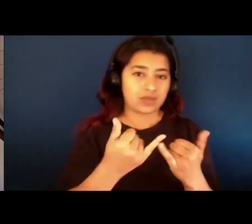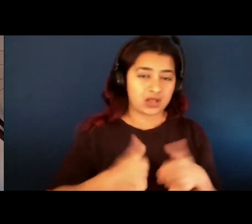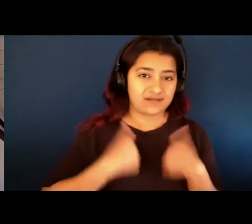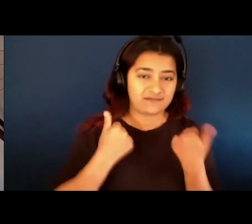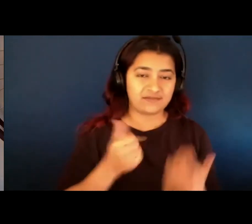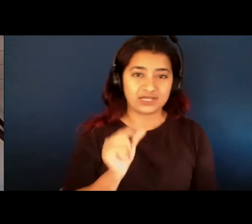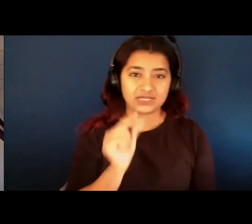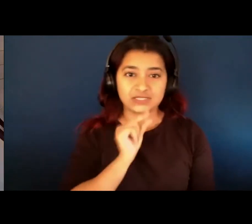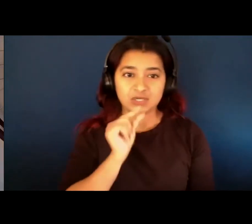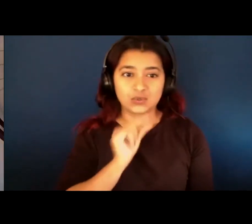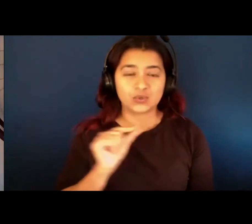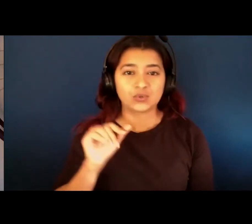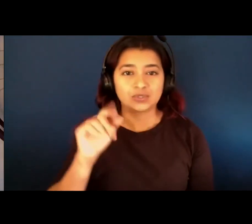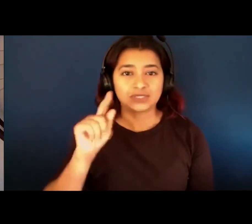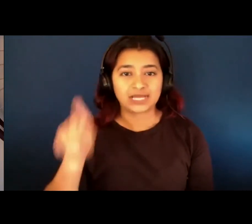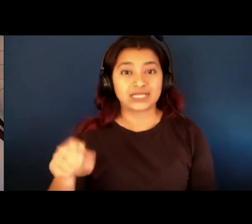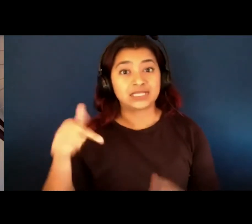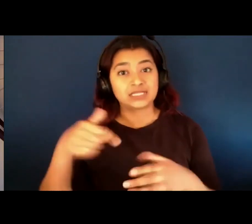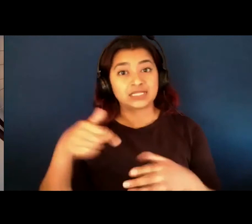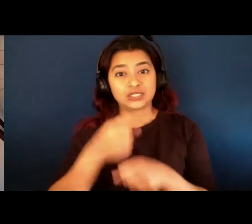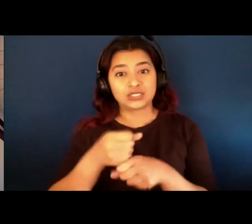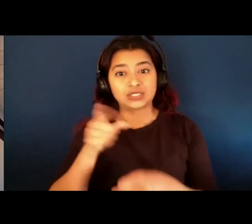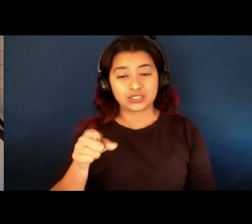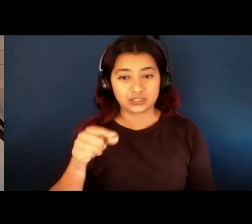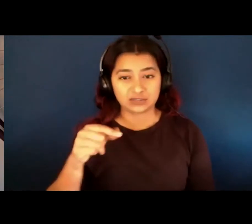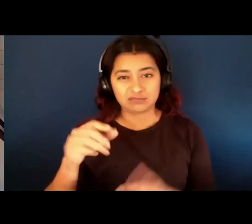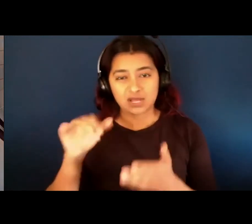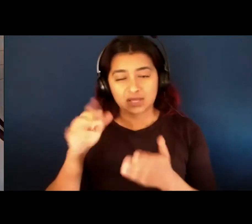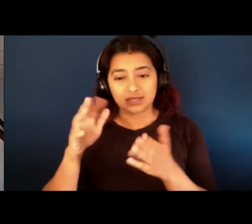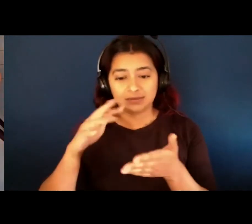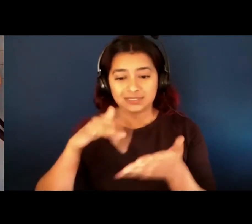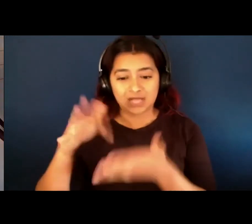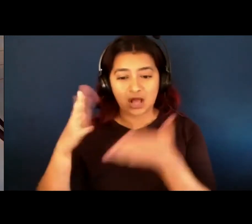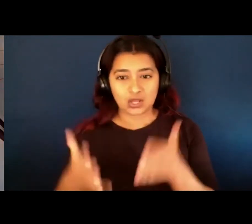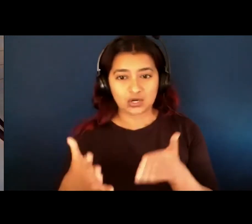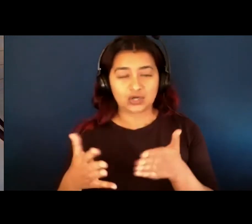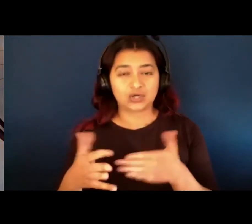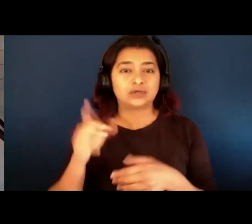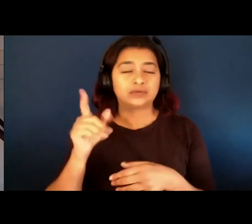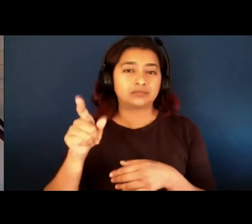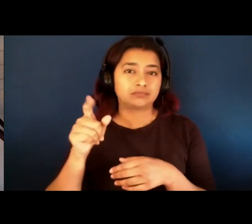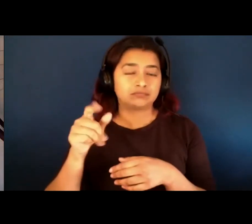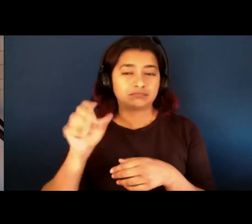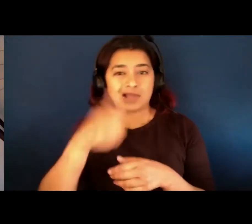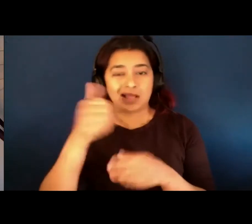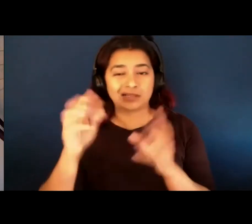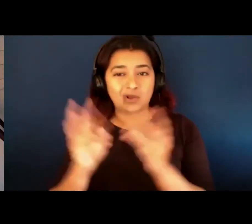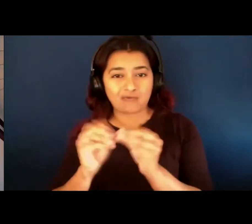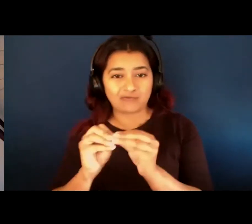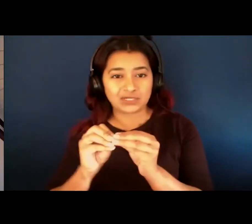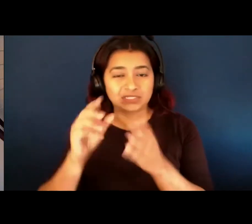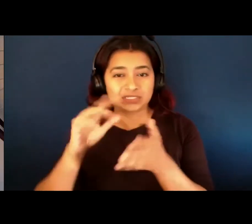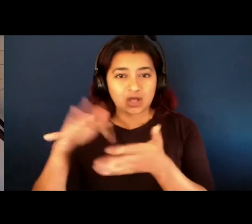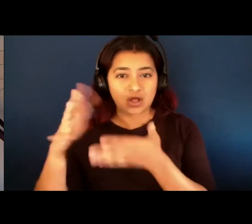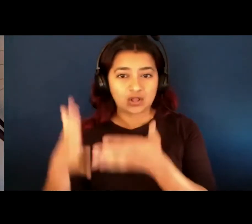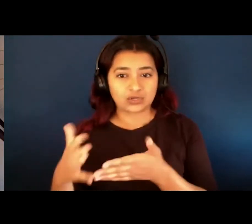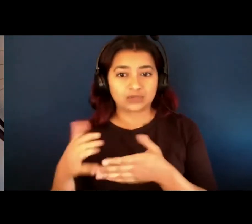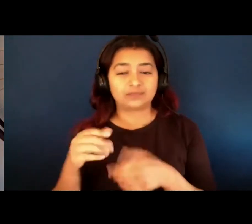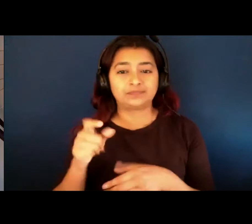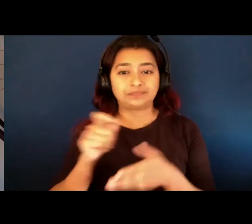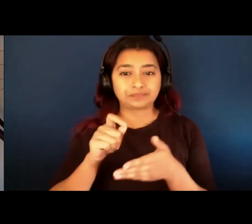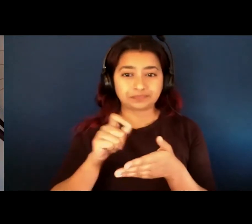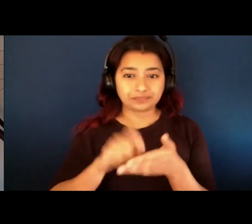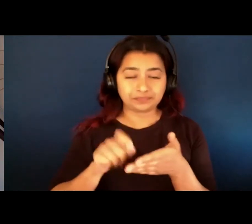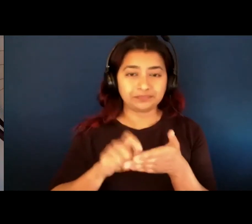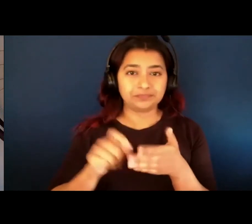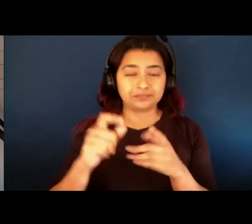Texas. This year, she is a Tin House Scholar, a Sewanee Writers Conference Scholar, a Roots Wounds Words Writers